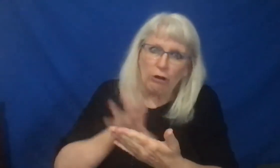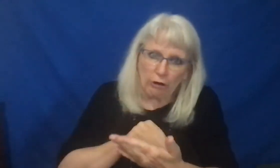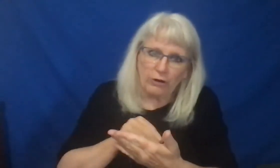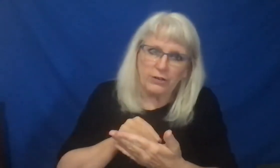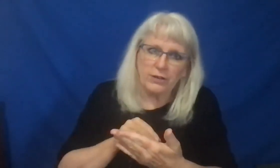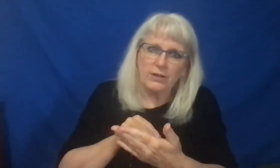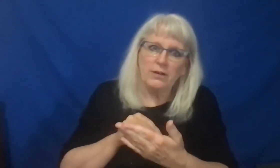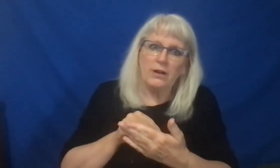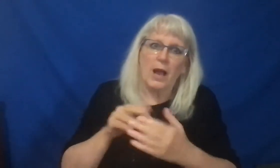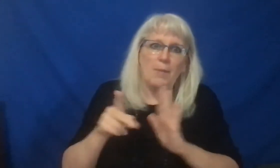about principles and God. And